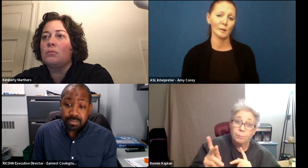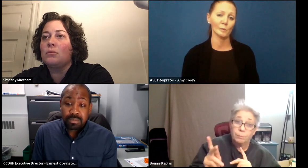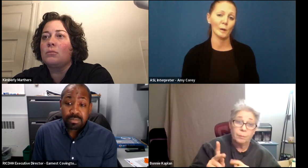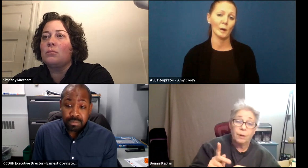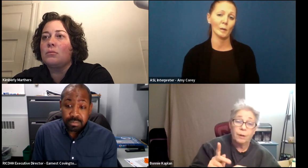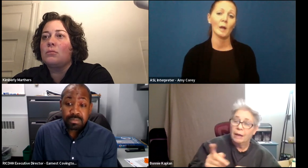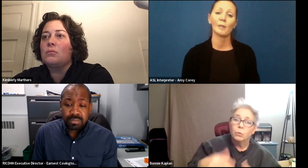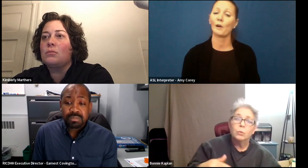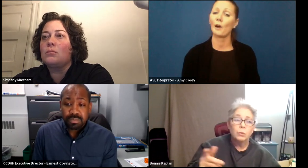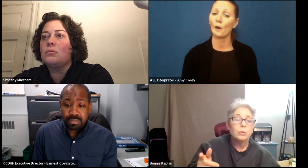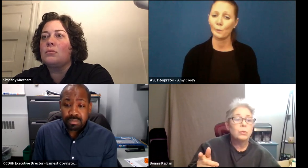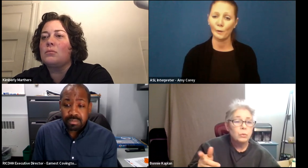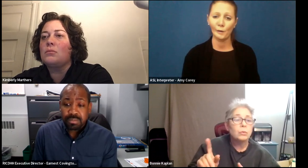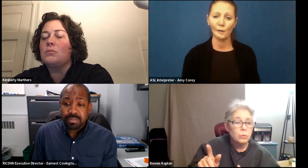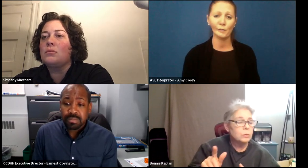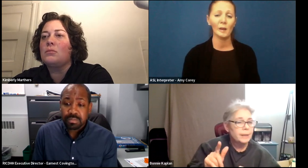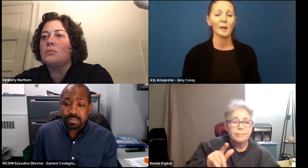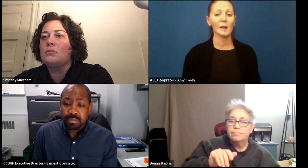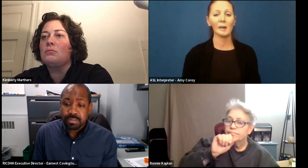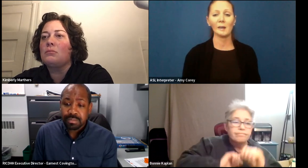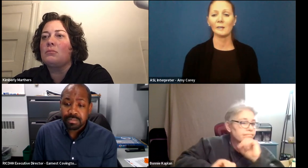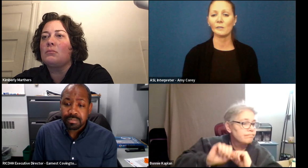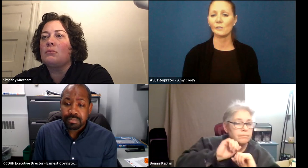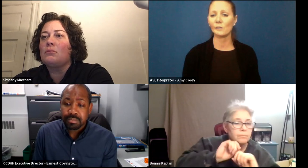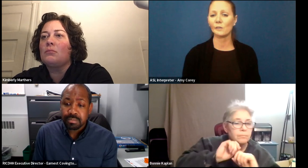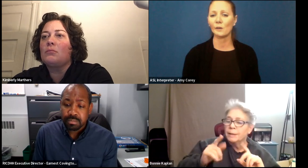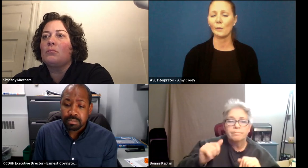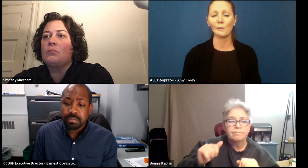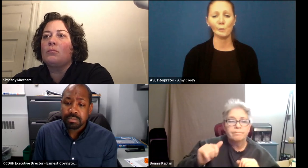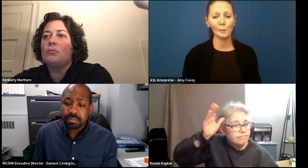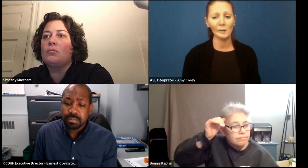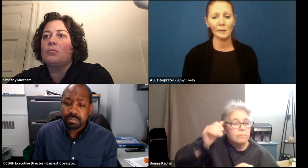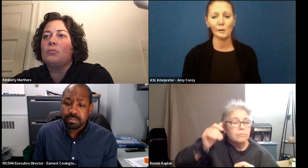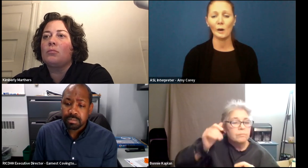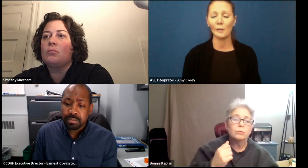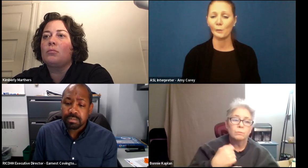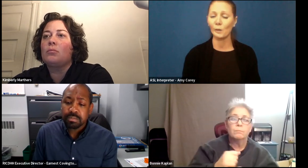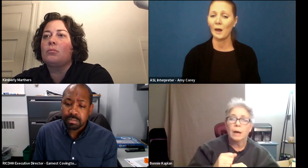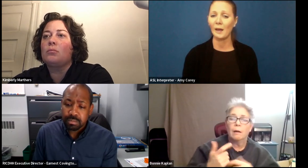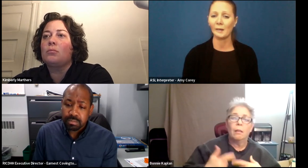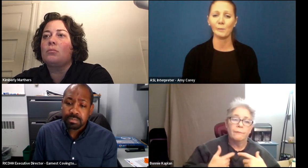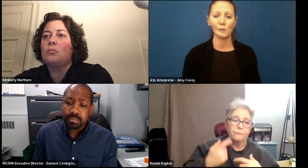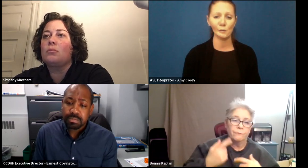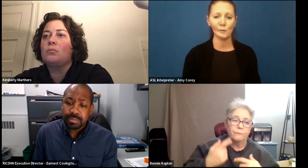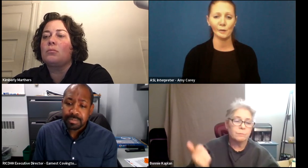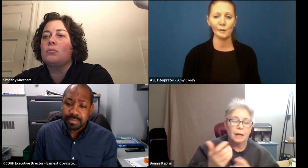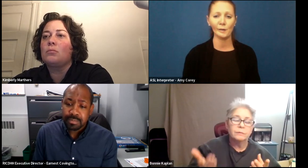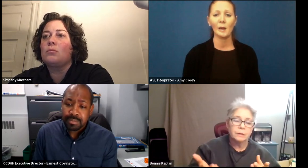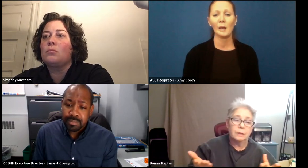forward as well. They are hard workers, and, you know, they've really gone through a lot and